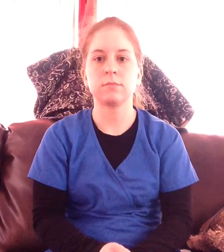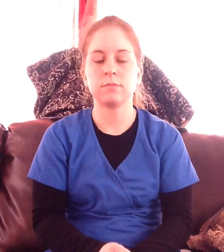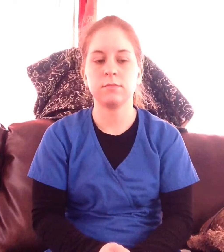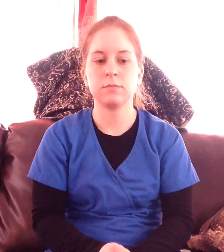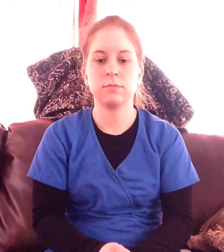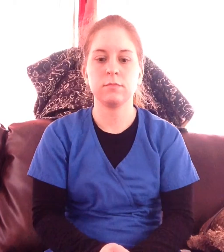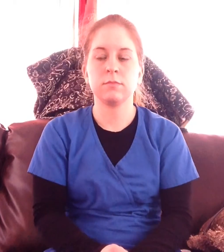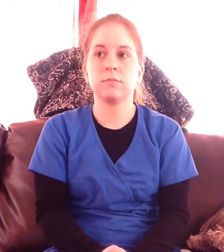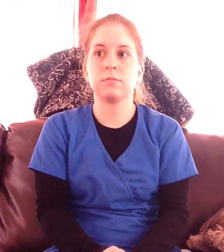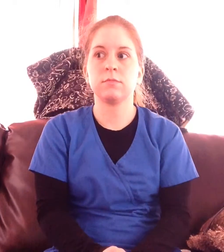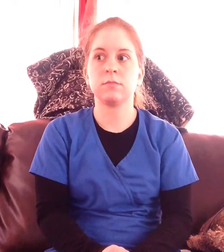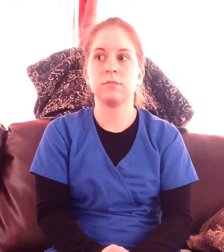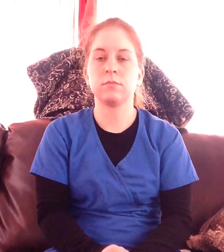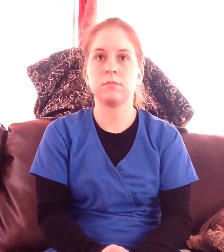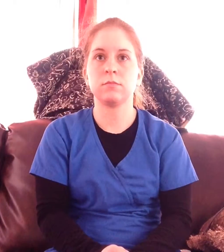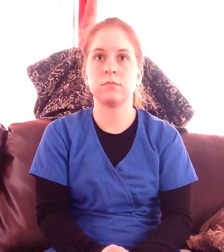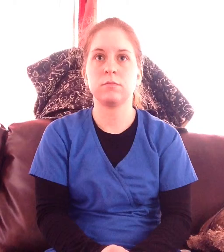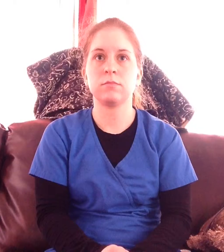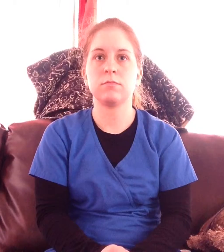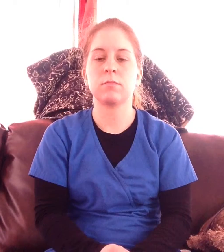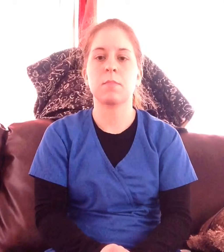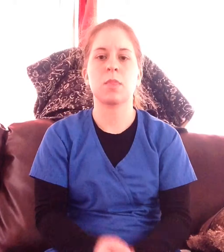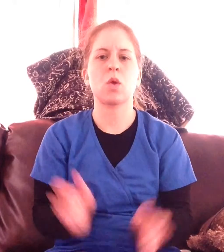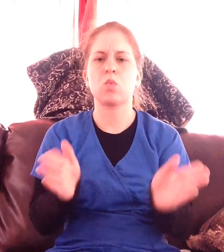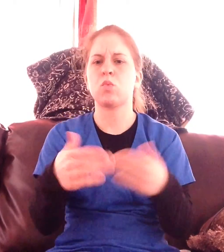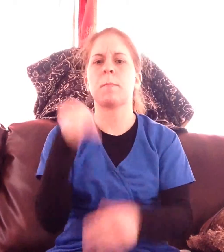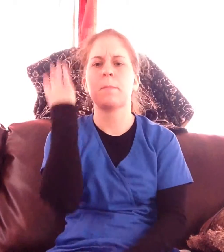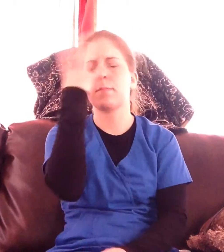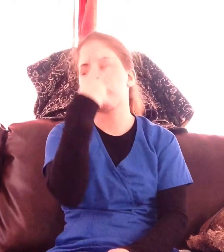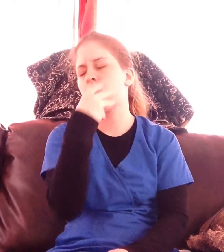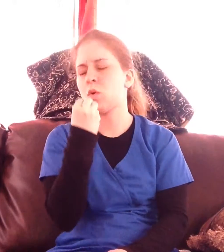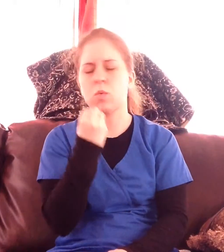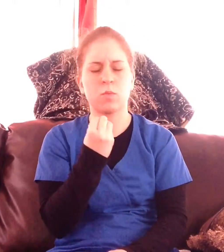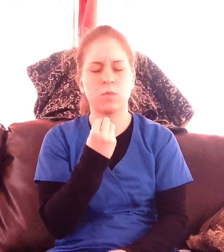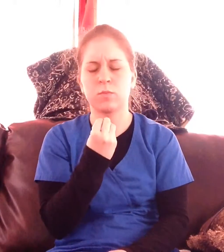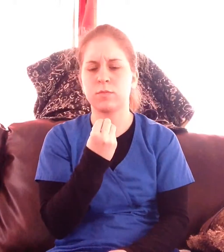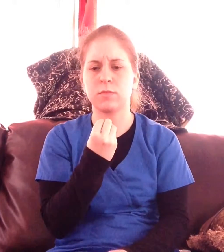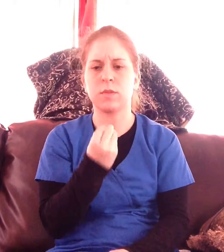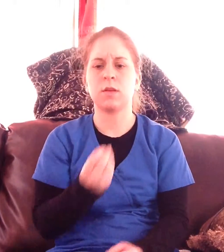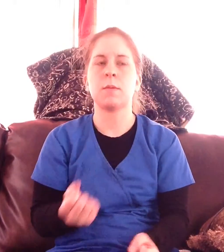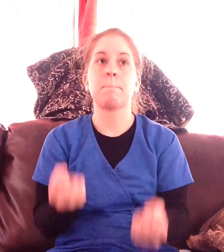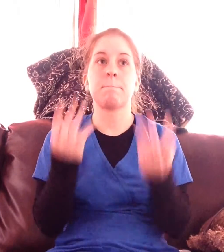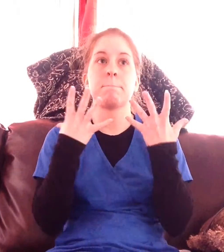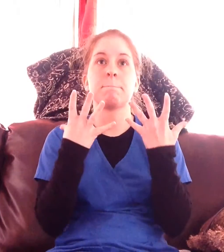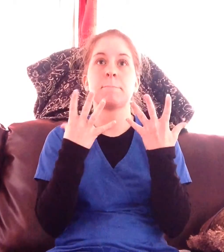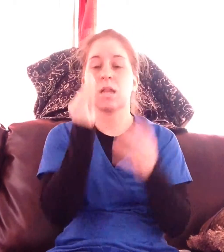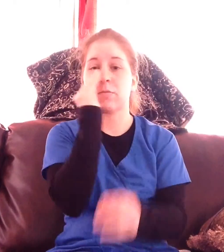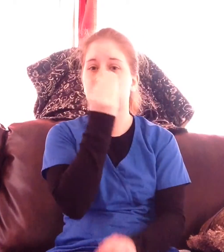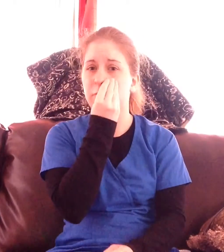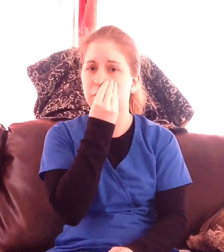And it's a beautiful room with lots of prints, botanical prints that were popular in Victorian